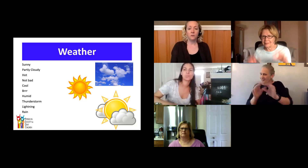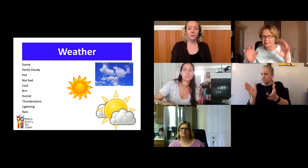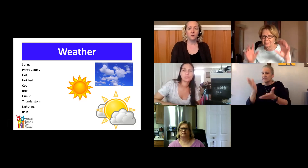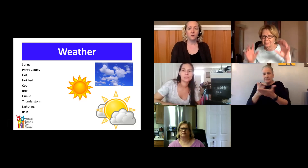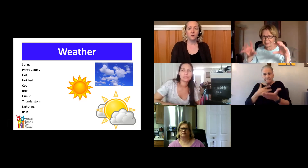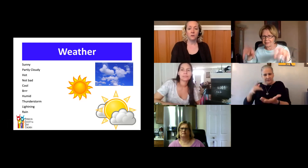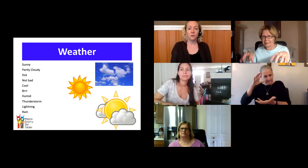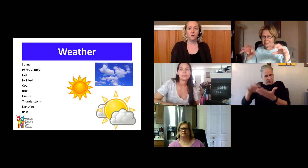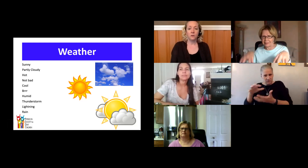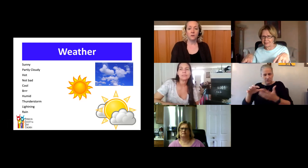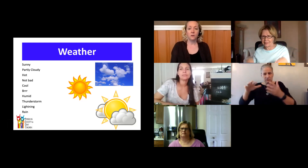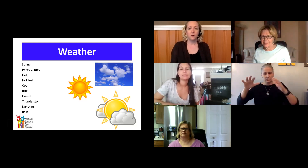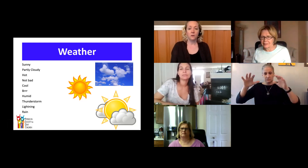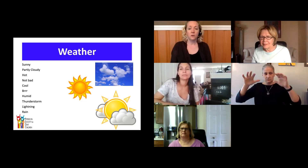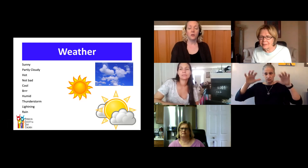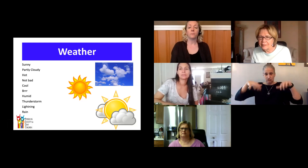Okay.